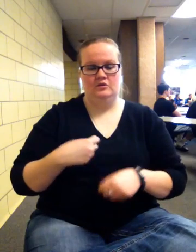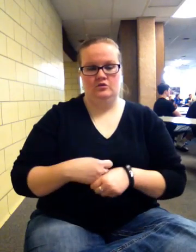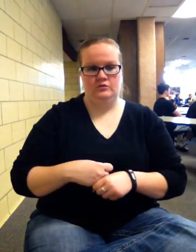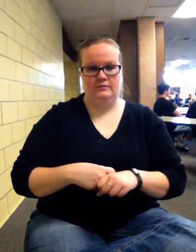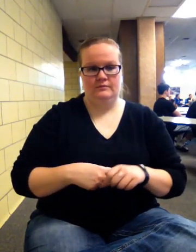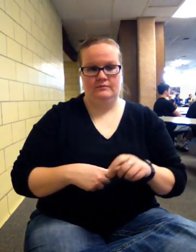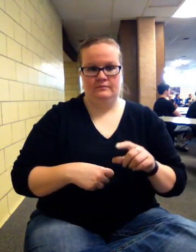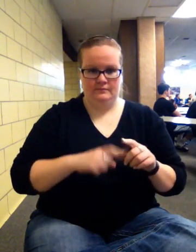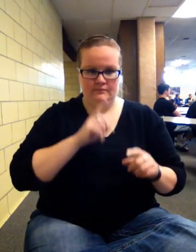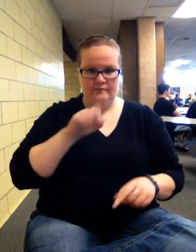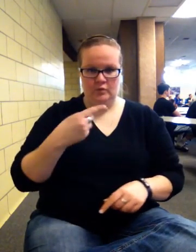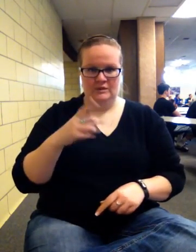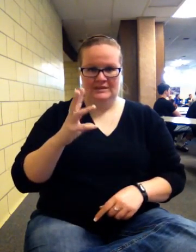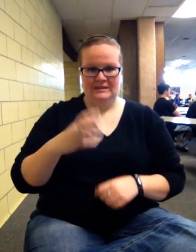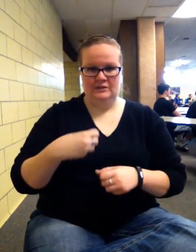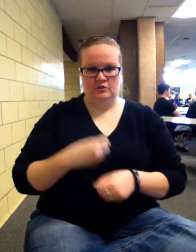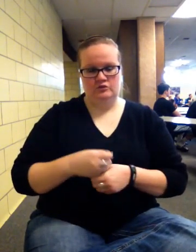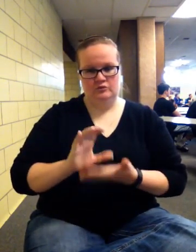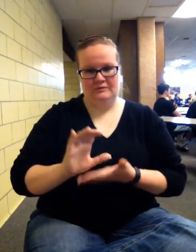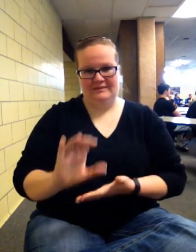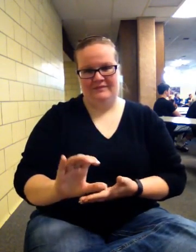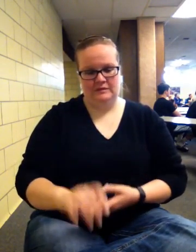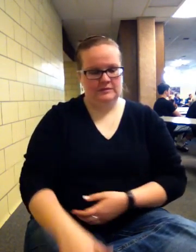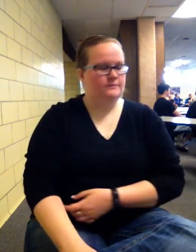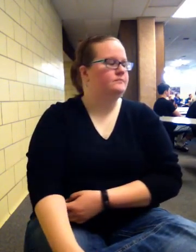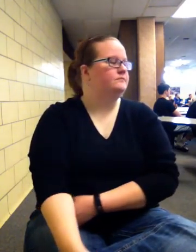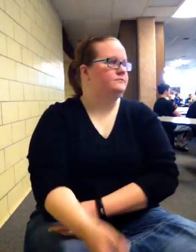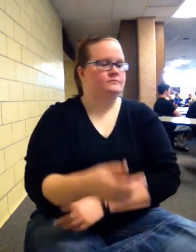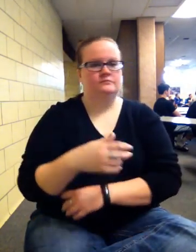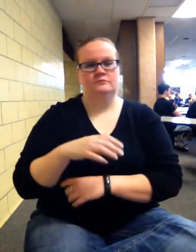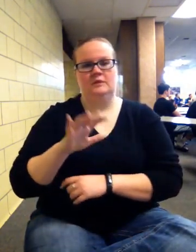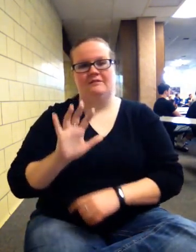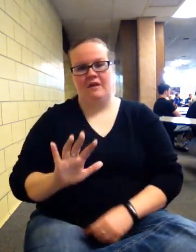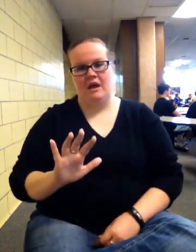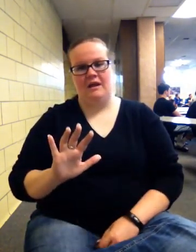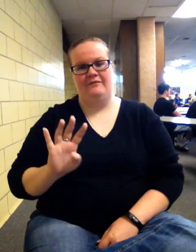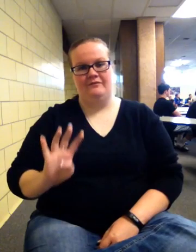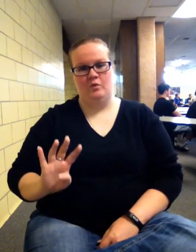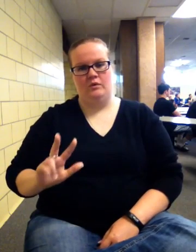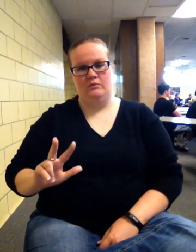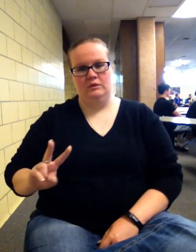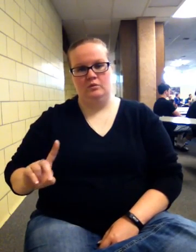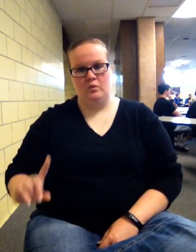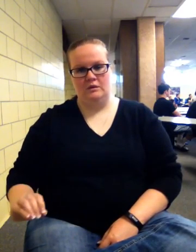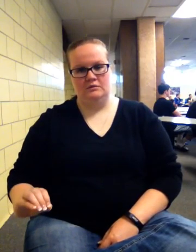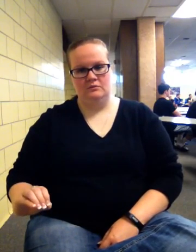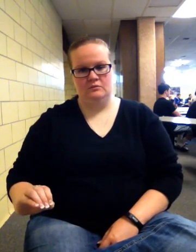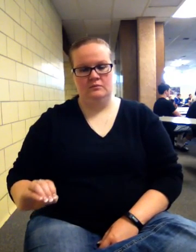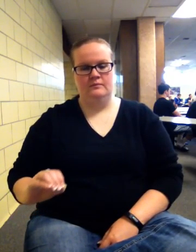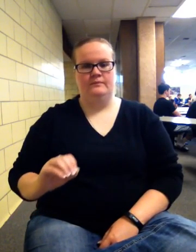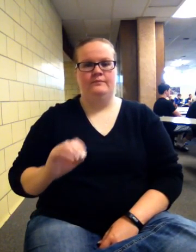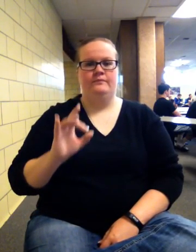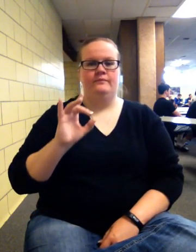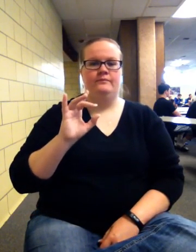it only has six years for that one to be invested. So then year three is five, and then four, three, two, one, zero. So year eight is zero N.